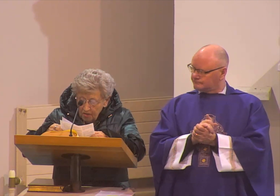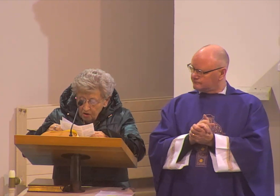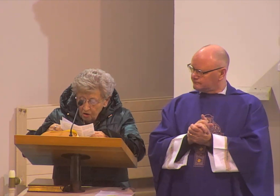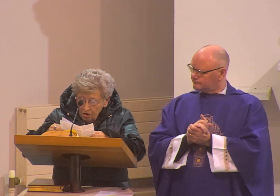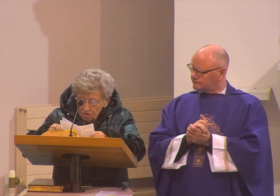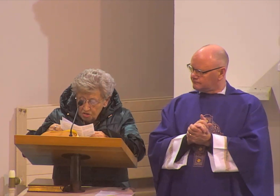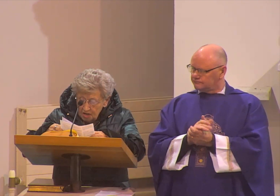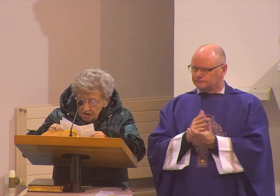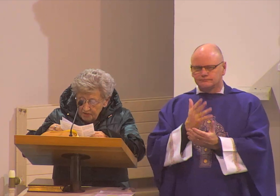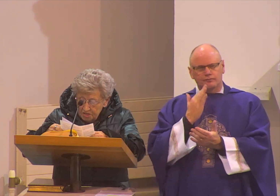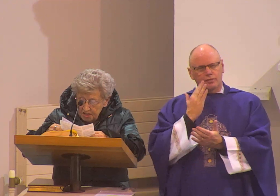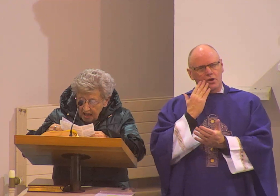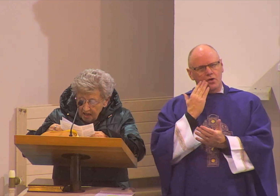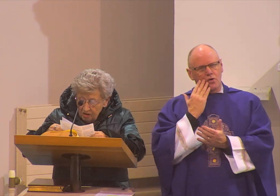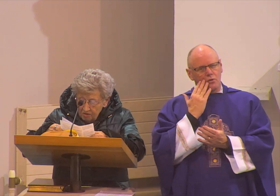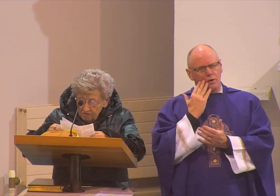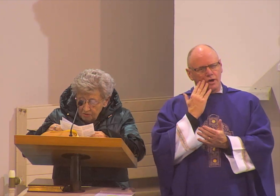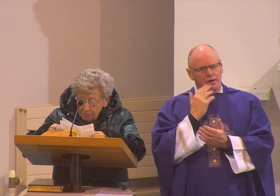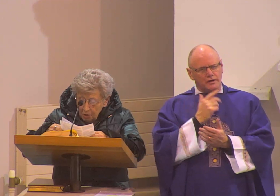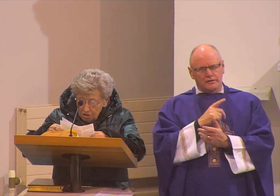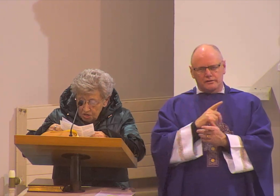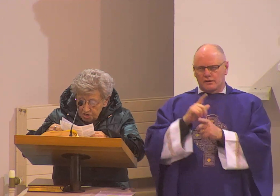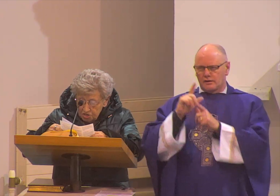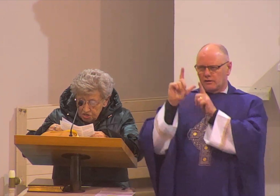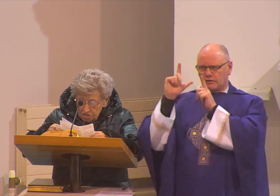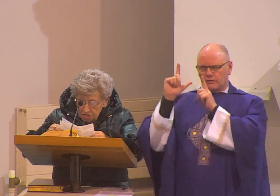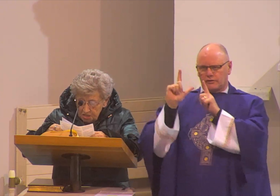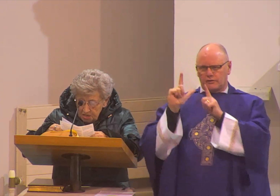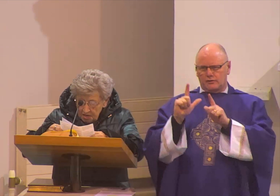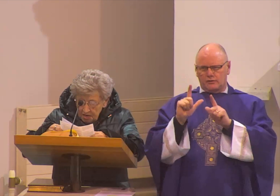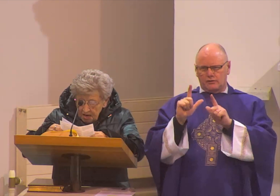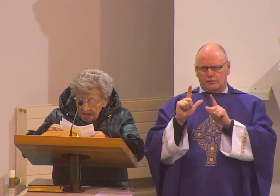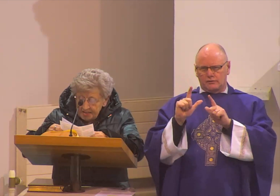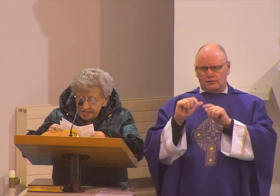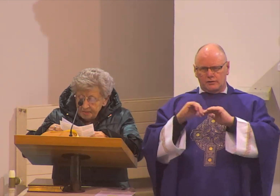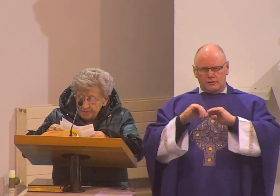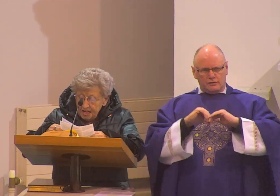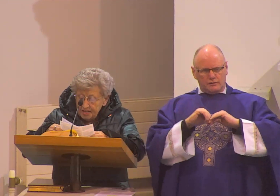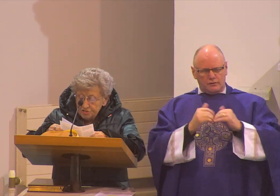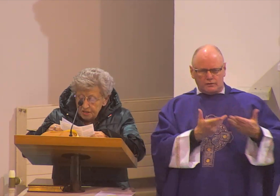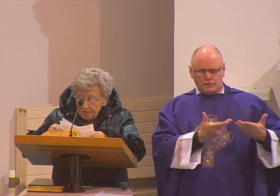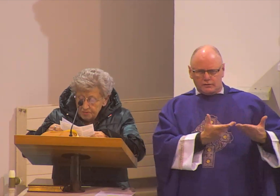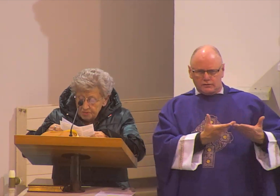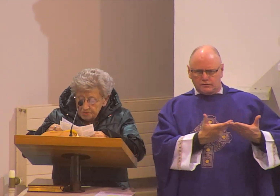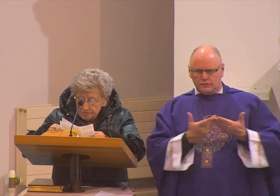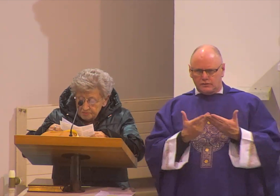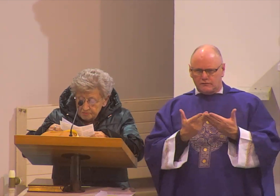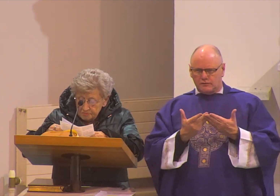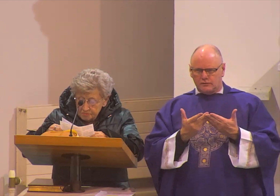When the Lord delivered Zion from bondage, it seemed like a dream.